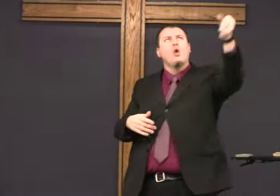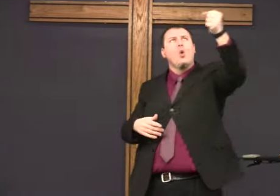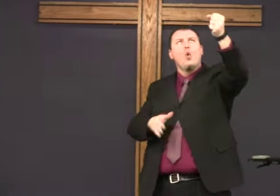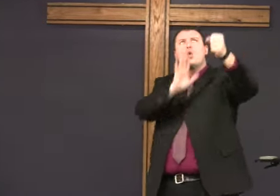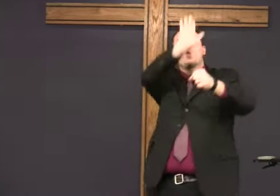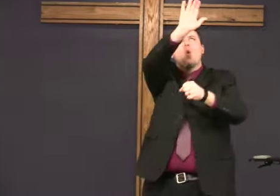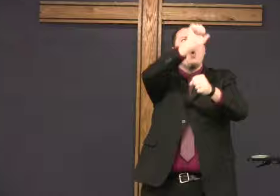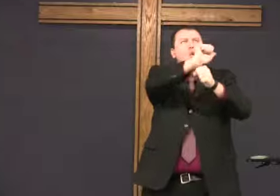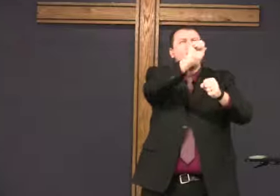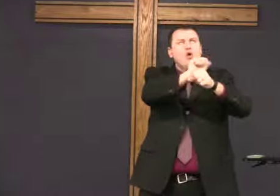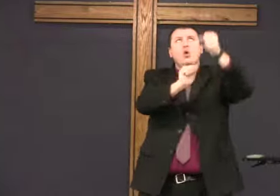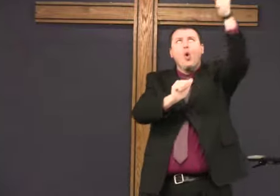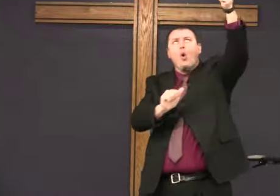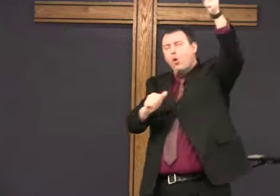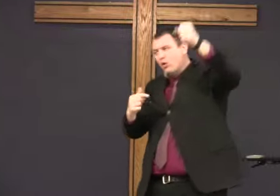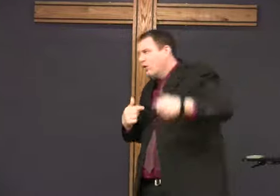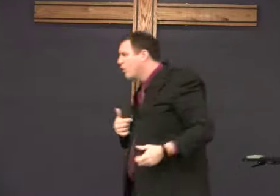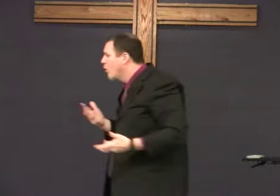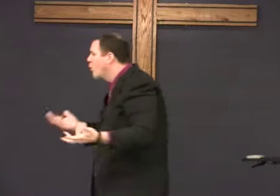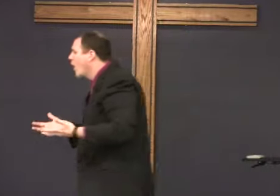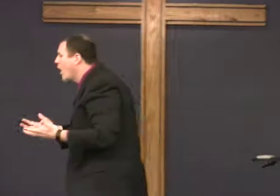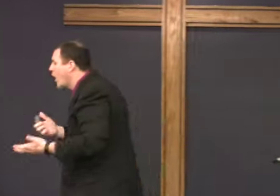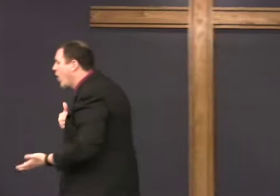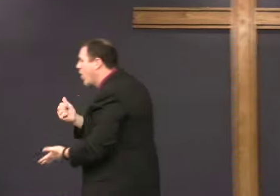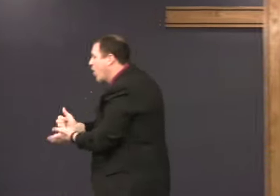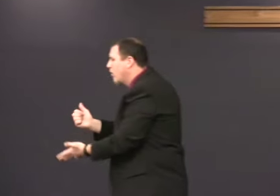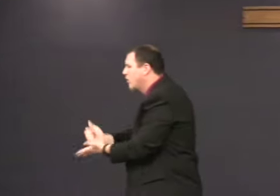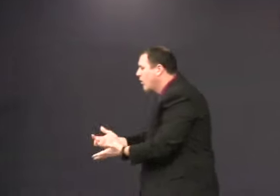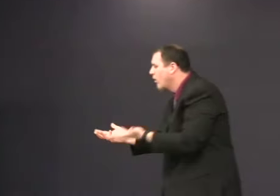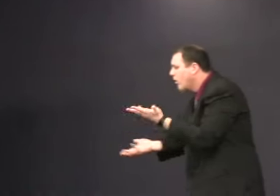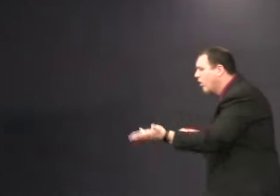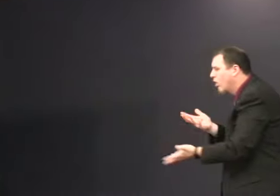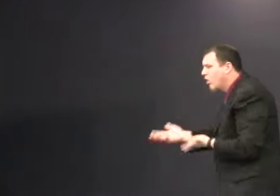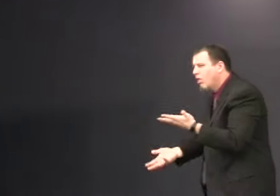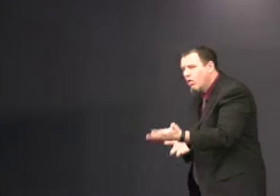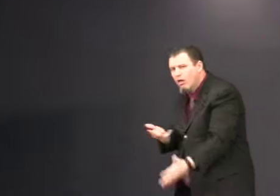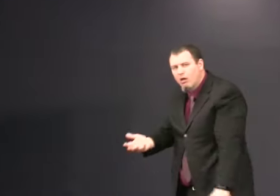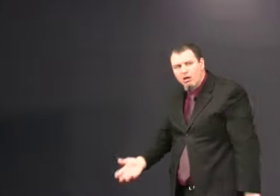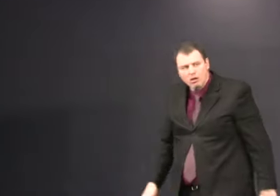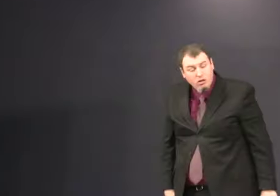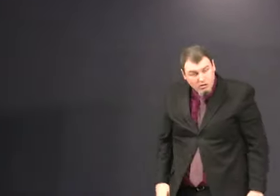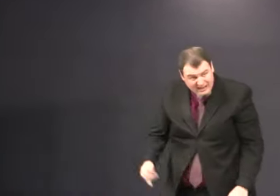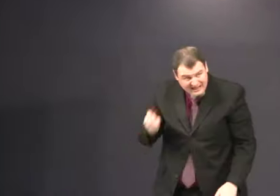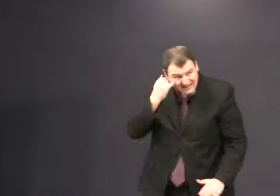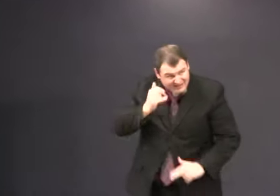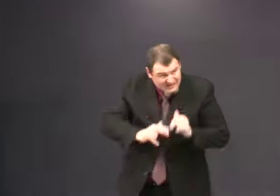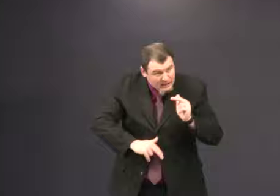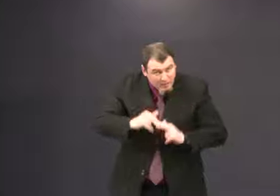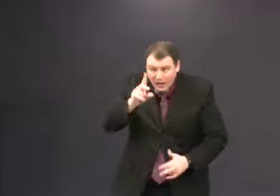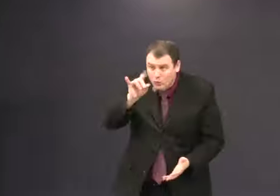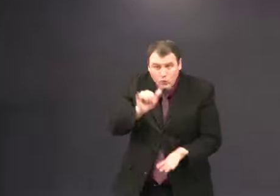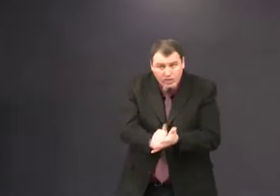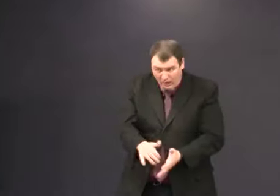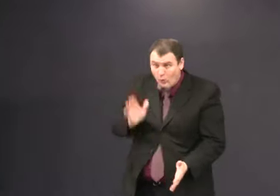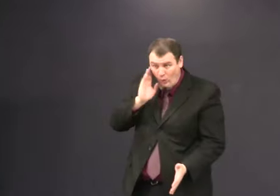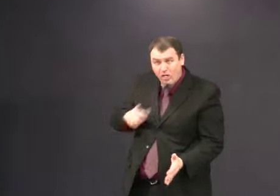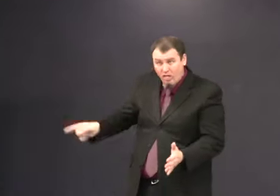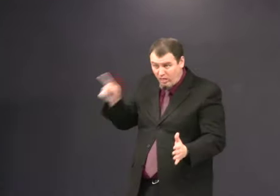trying to take me away. Well, hold on, God. I'm going to walk away from your work and go see what these guys want. And if Nehemiah did